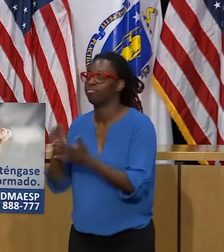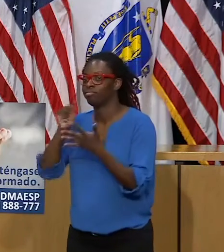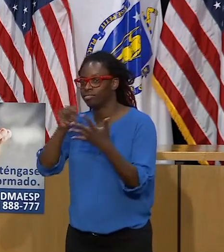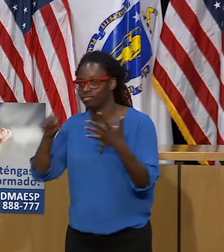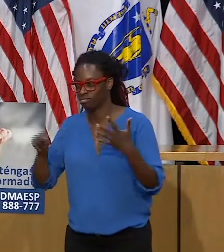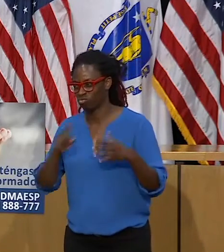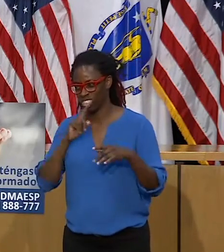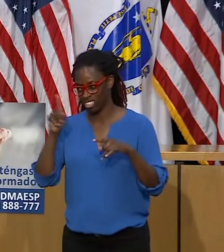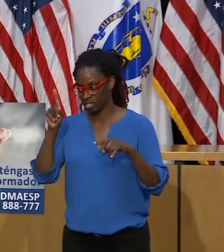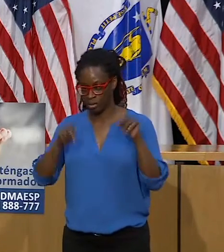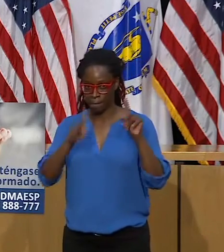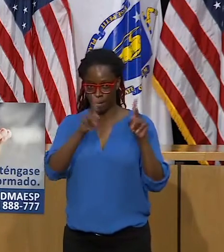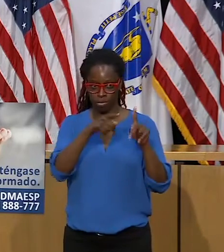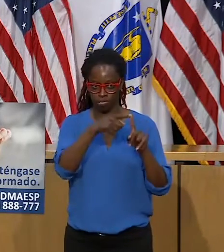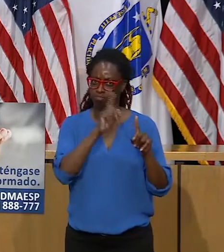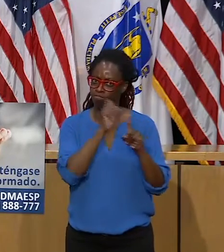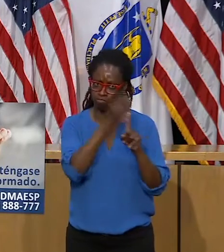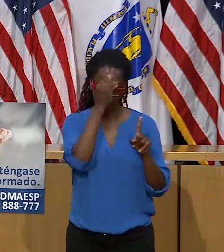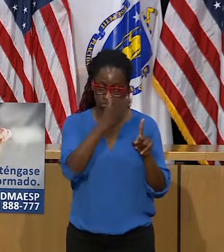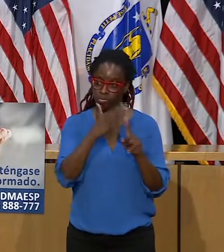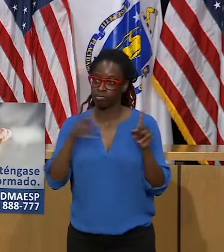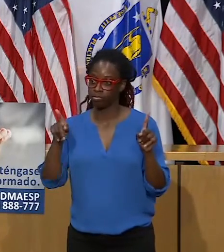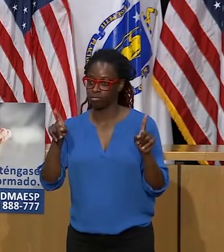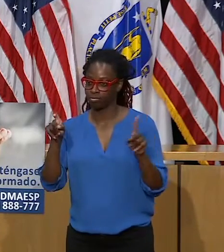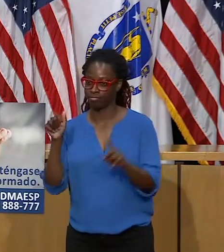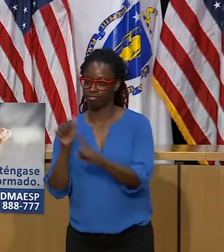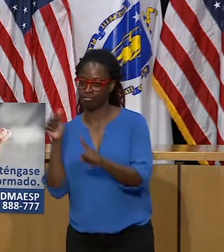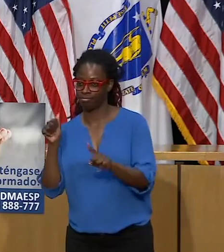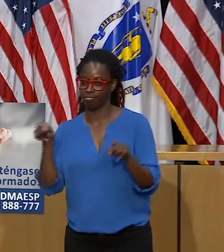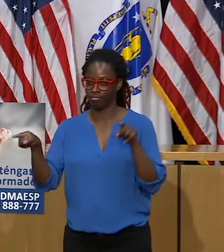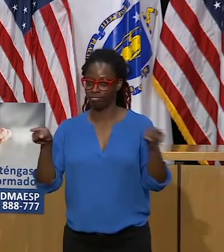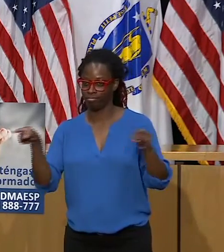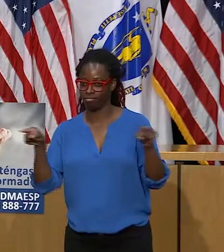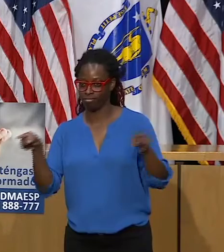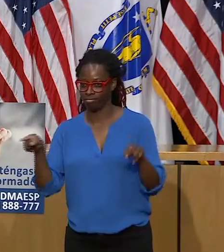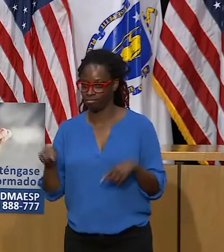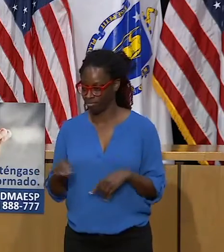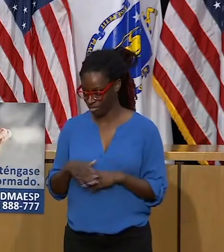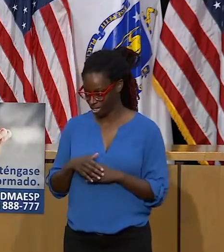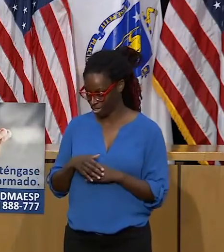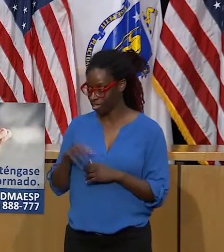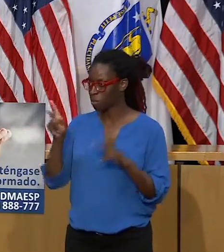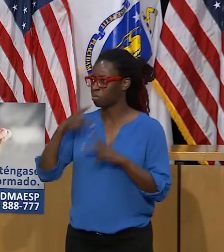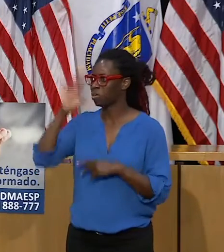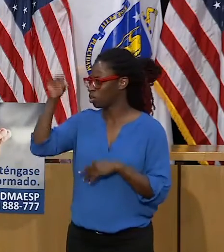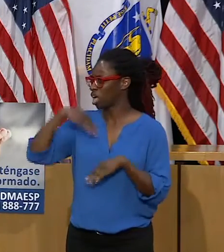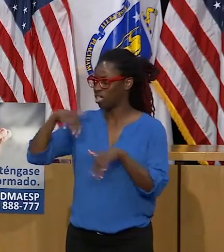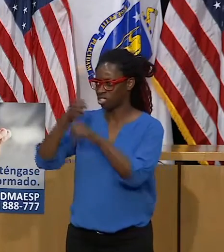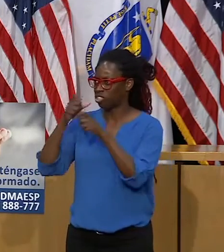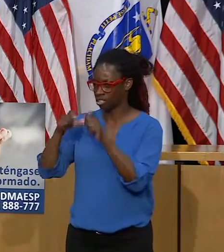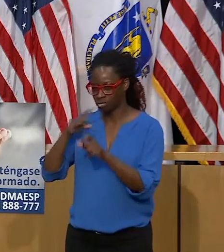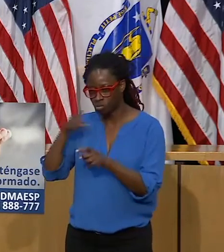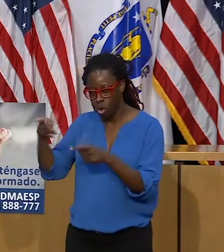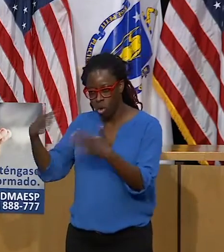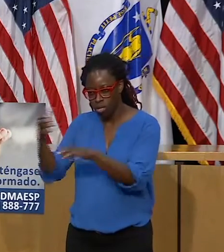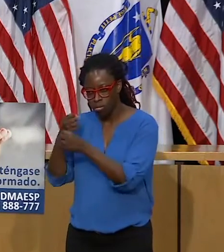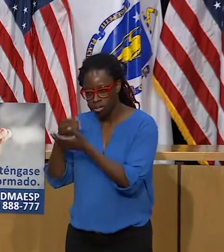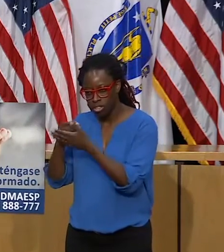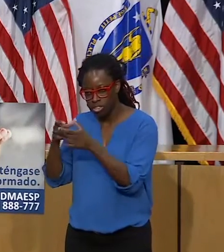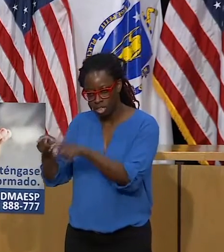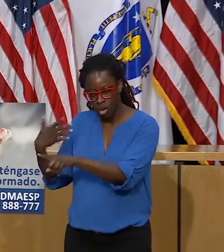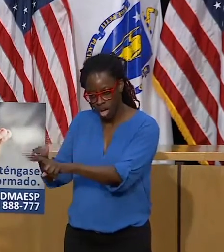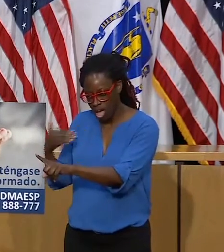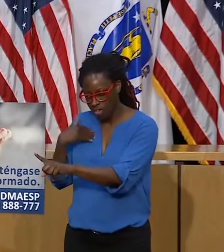try to get funds released that we've already determined are in fact fraudulent to begin with. This is an